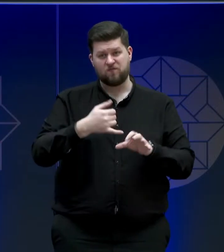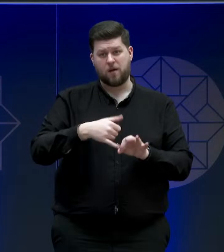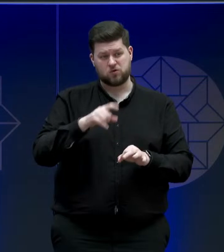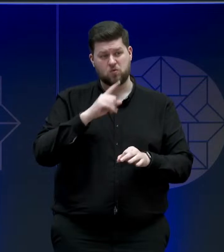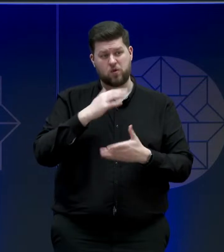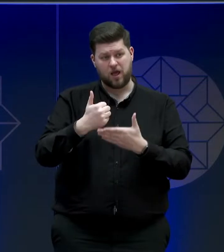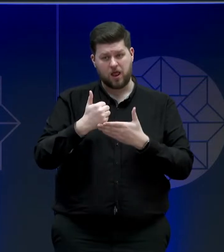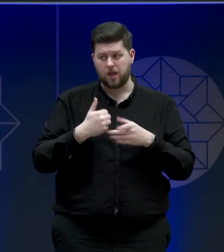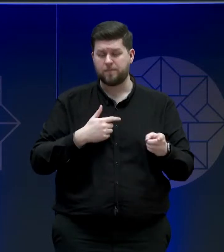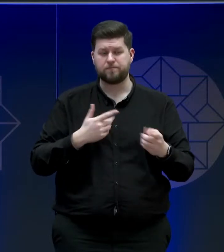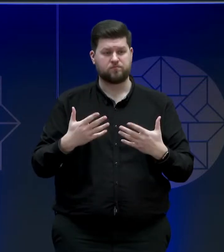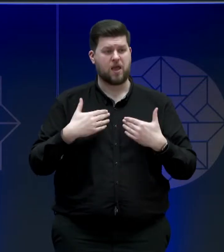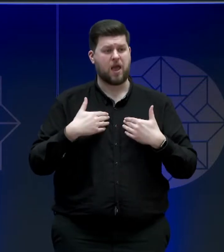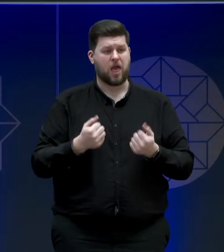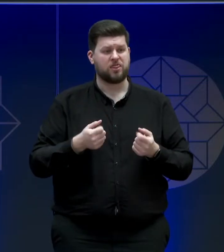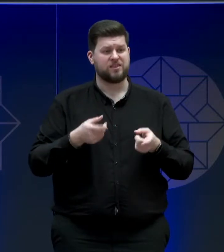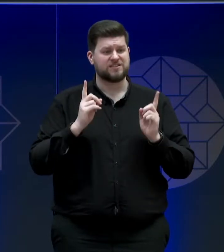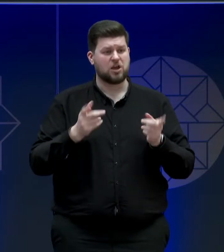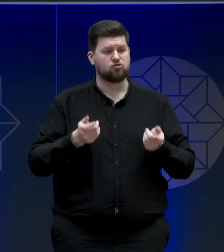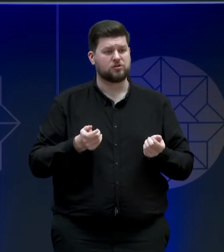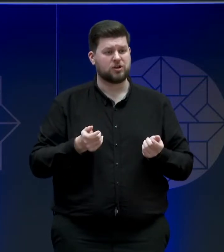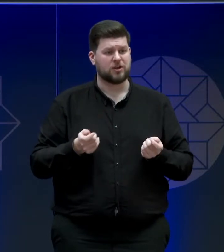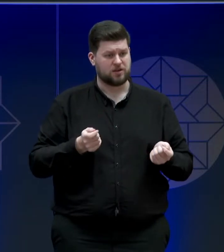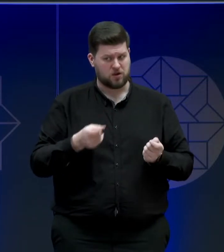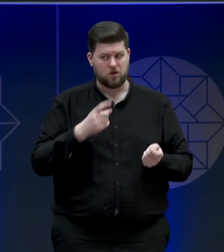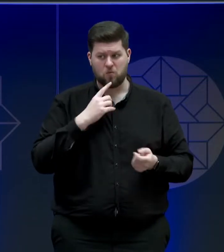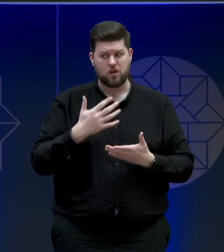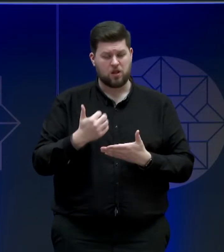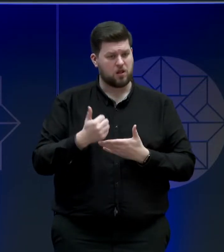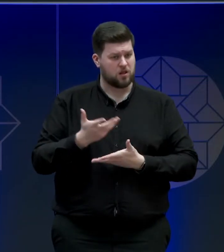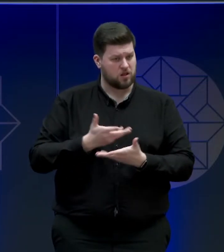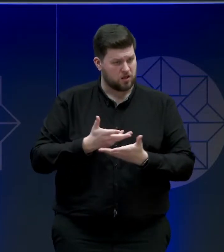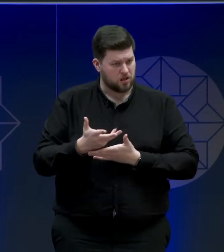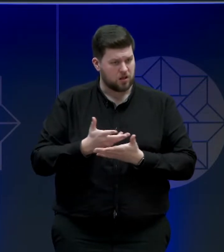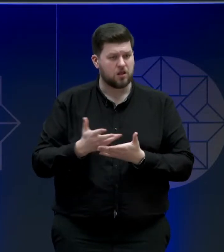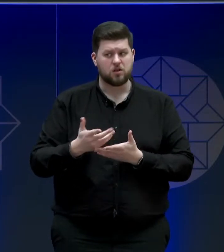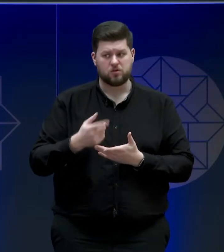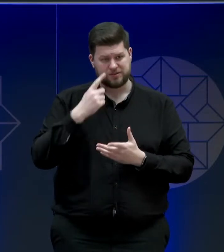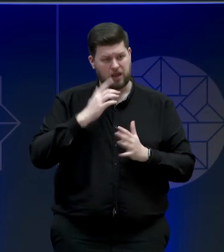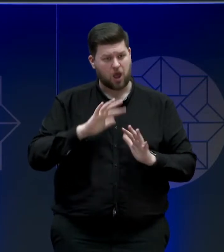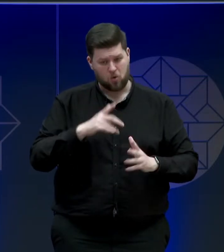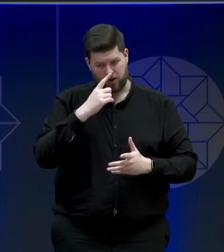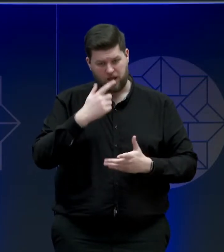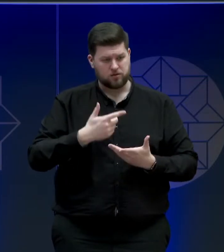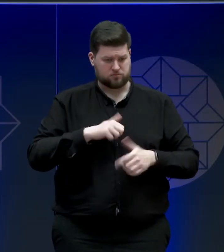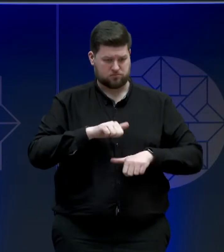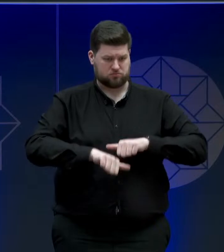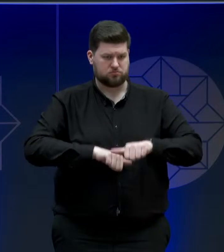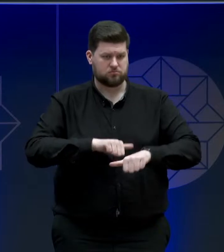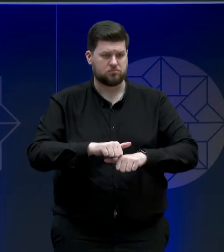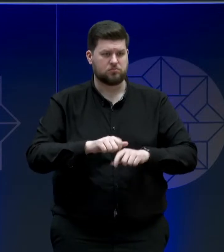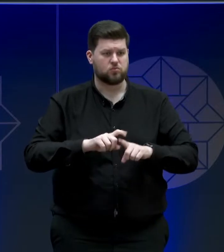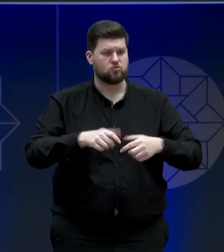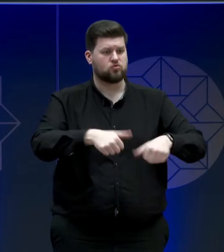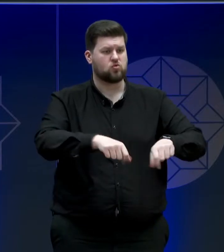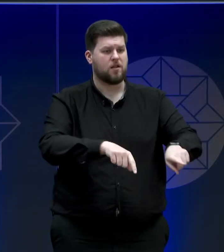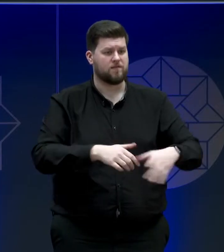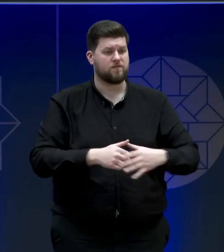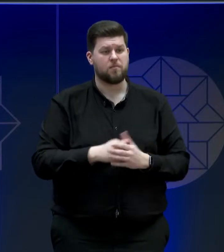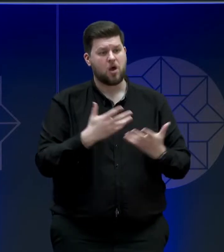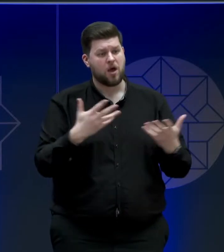Health Secretary will be involved in these discussions about how we can take the practical steps to enable that to be the case. Now, all of the suggestions that you've made